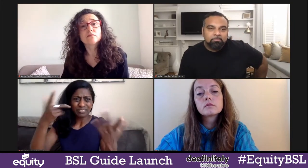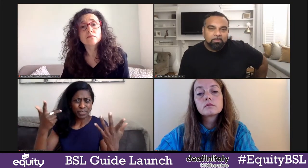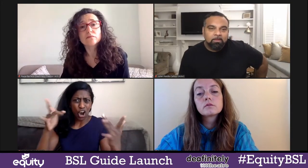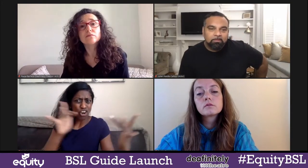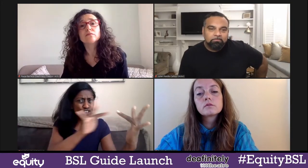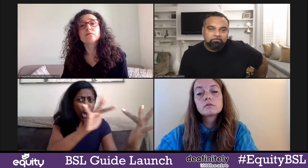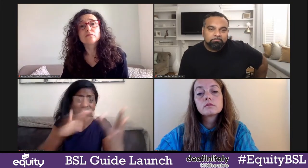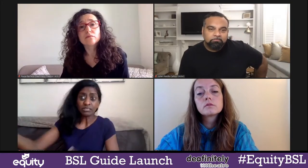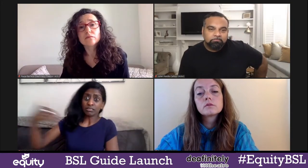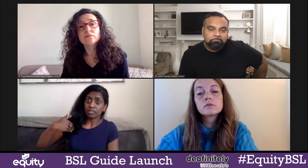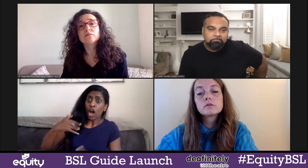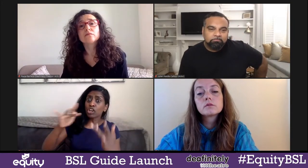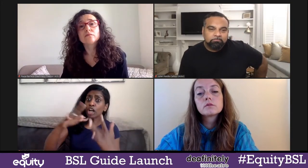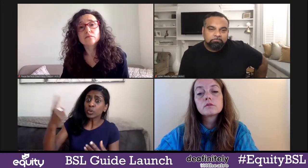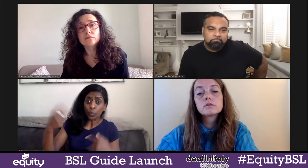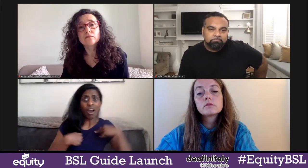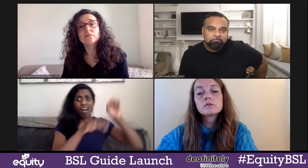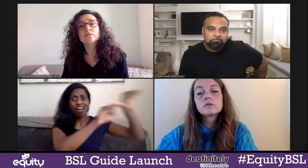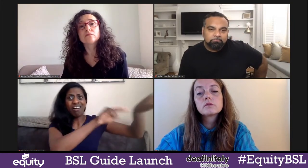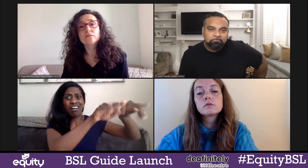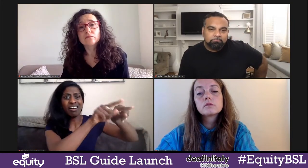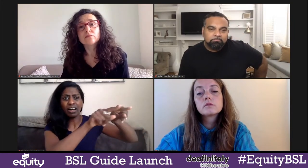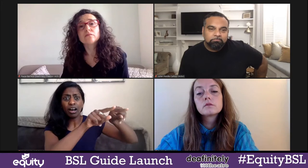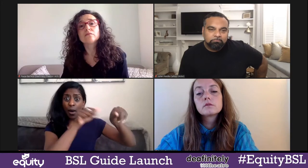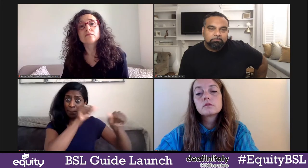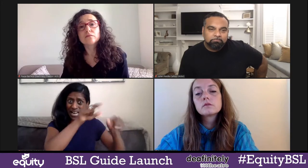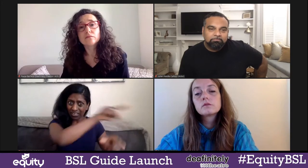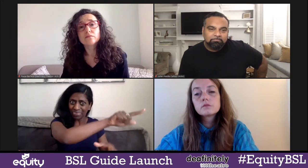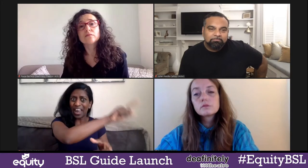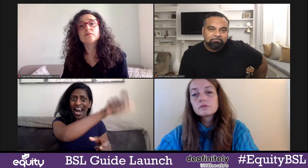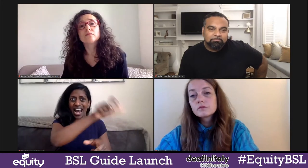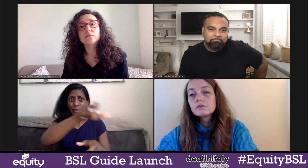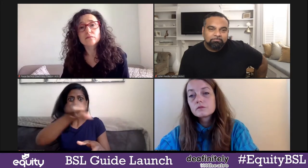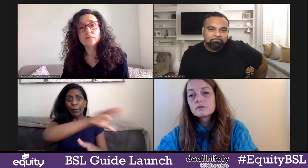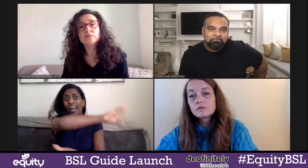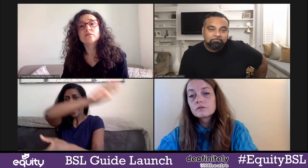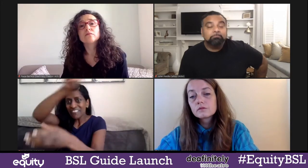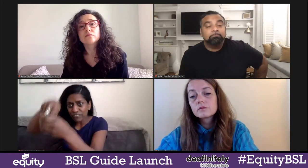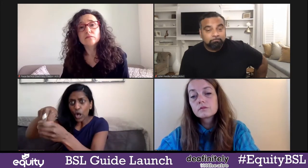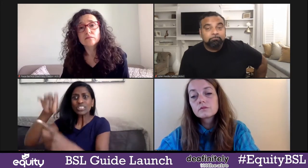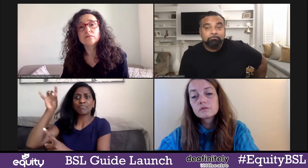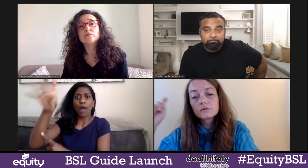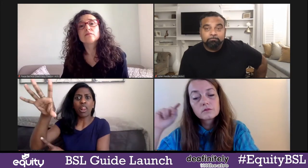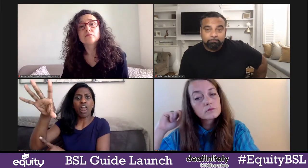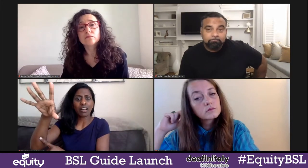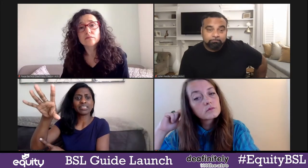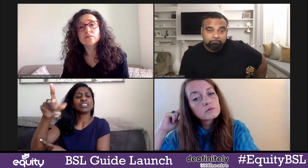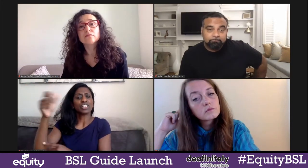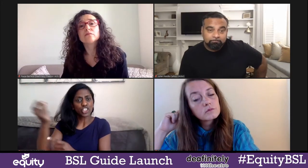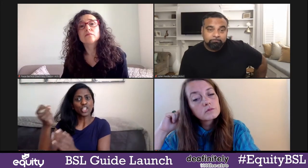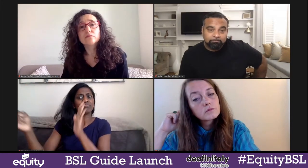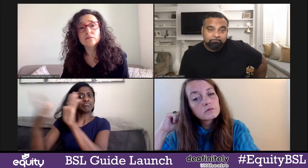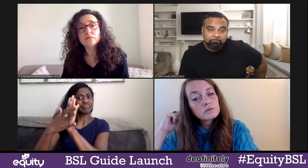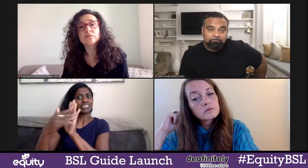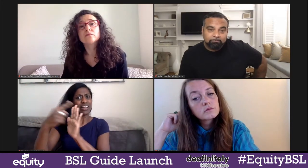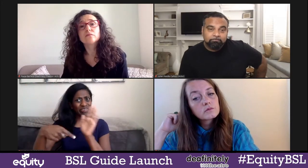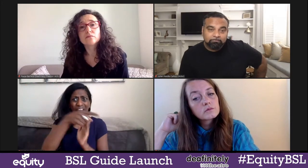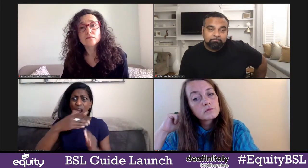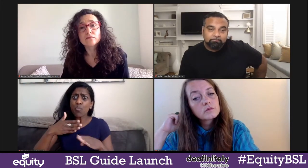are setting up auditions with deaf actors, they often come to me and ask me who to contact. But if those roles were expressed on